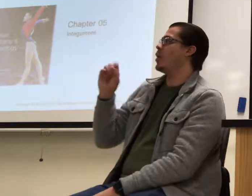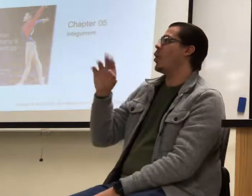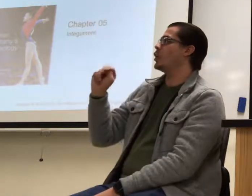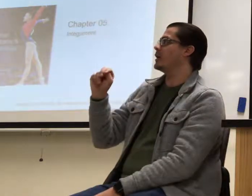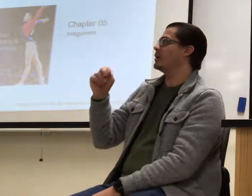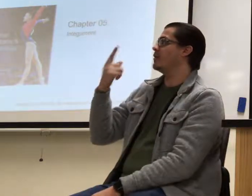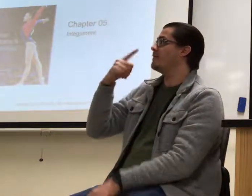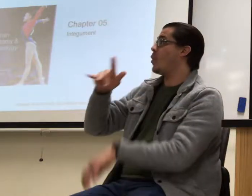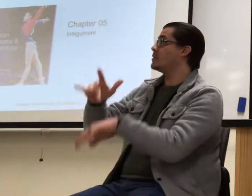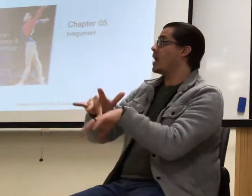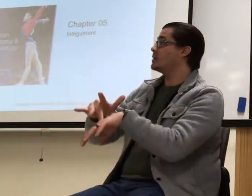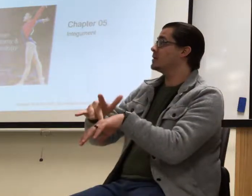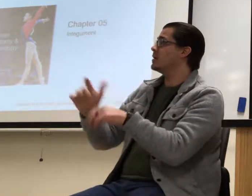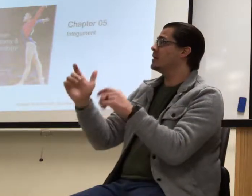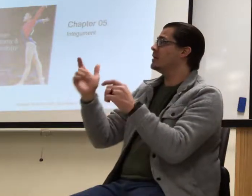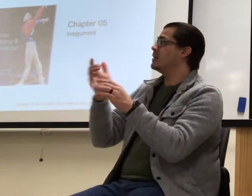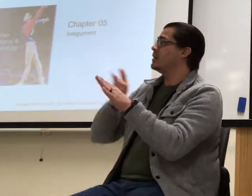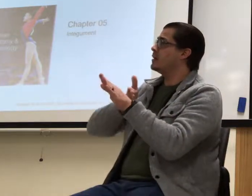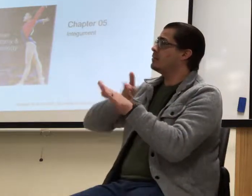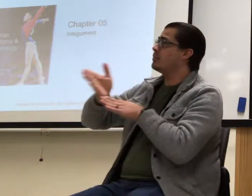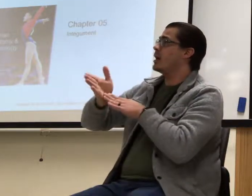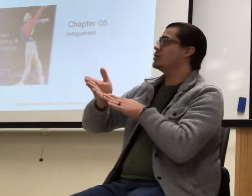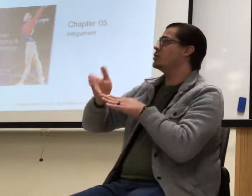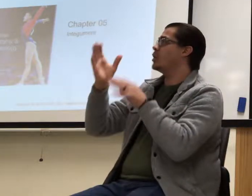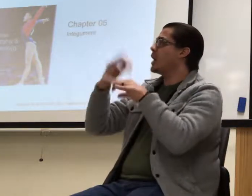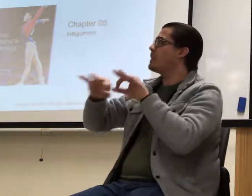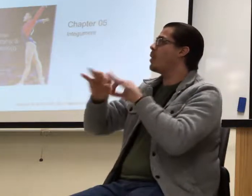And the major functions